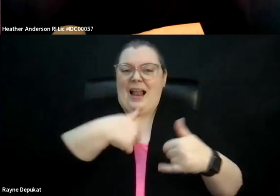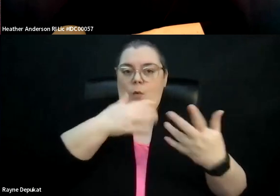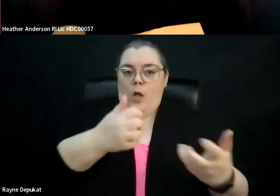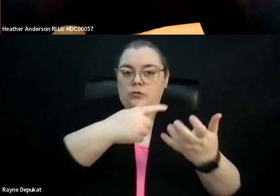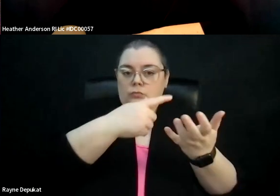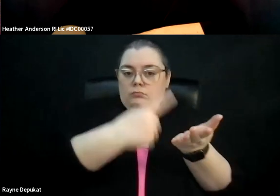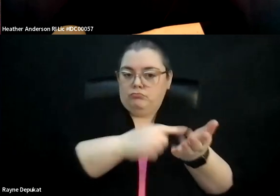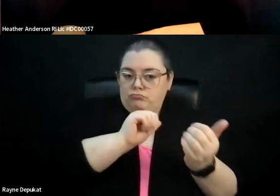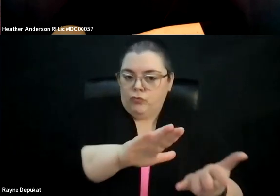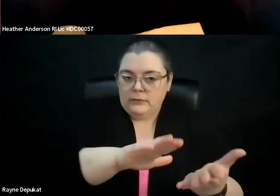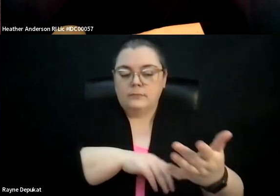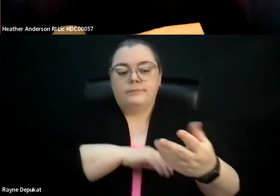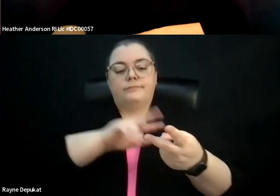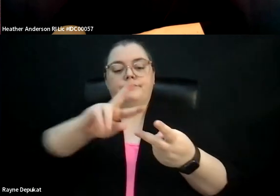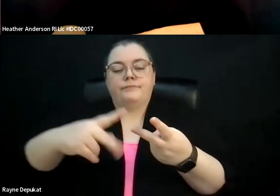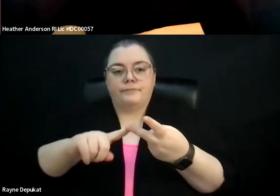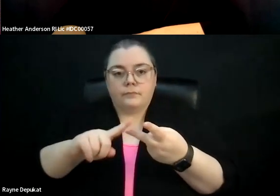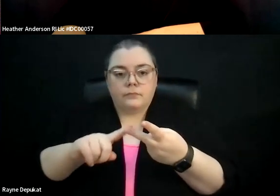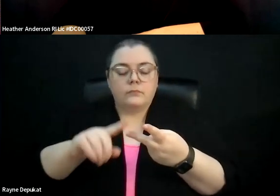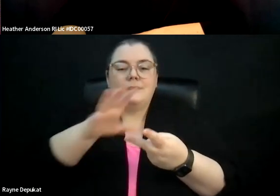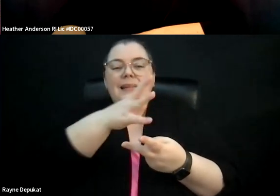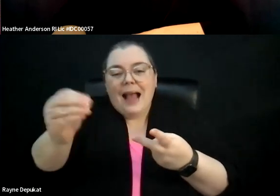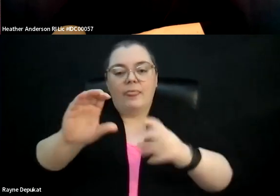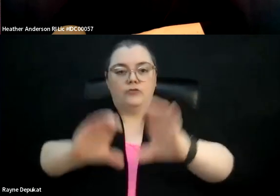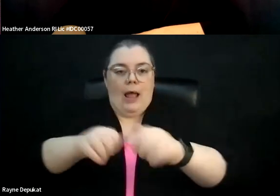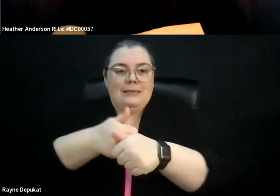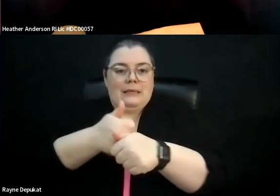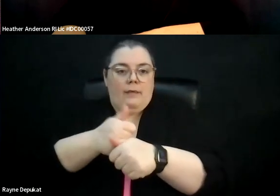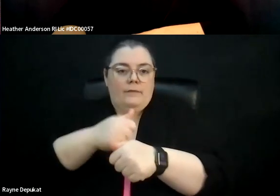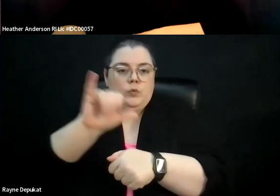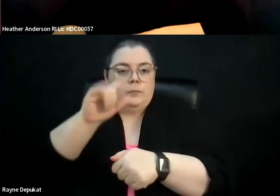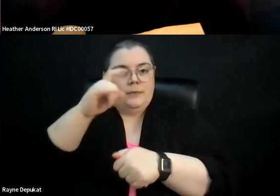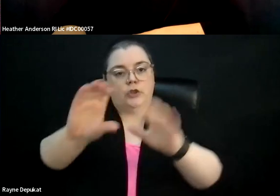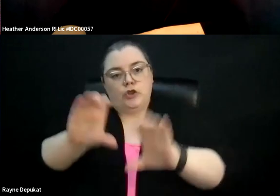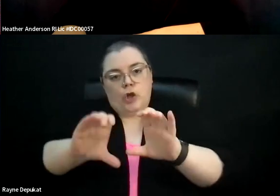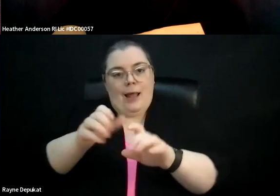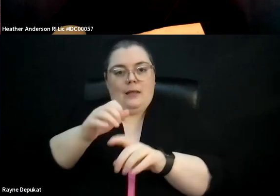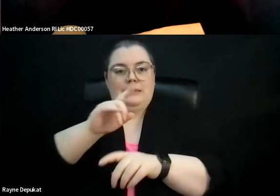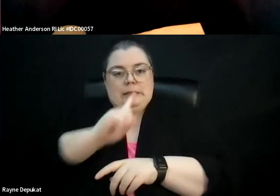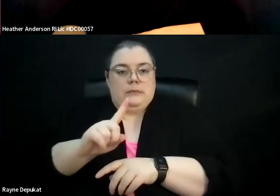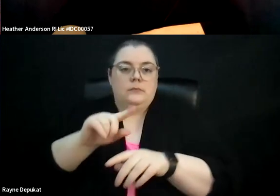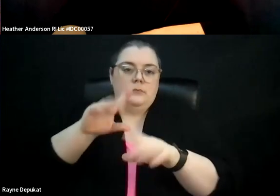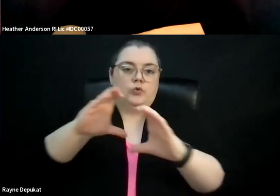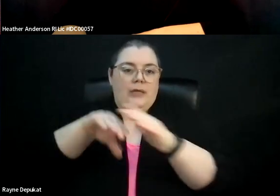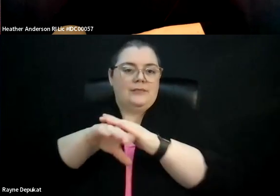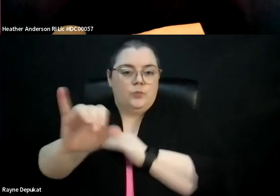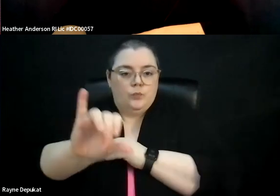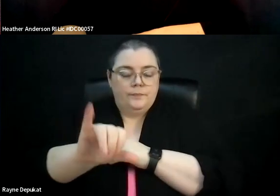evening. So I wanted to talk about this first, and then I want to talk about the chat as well, because